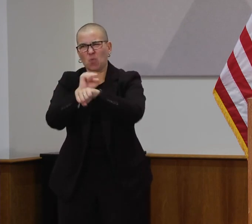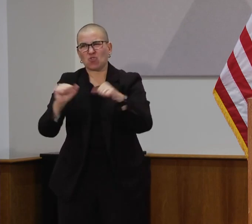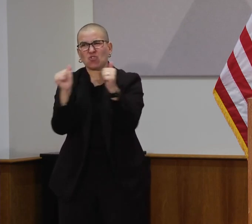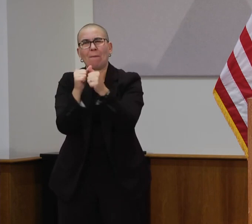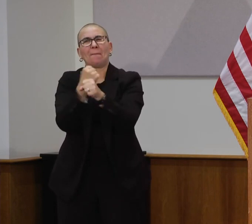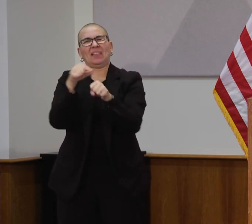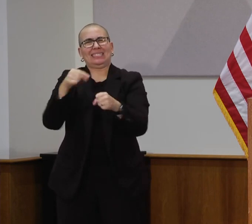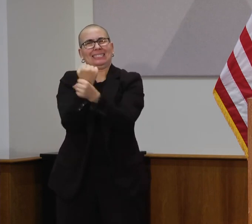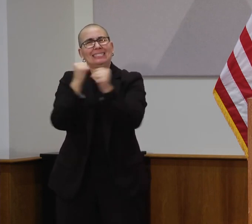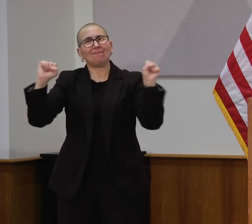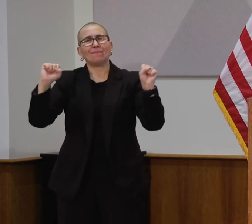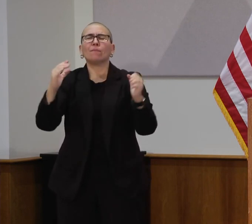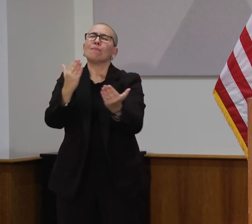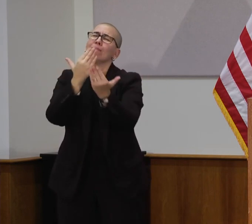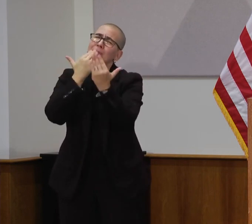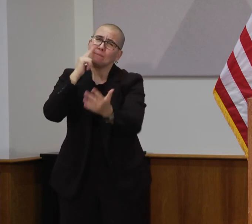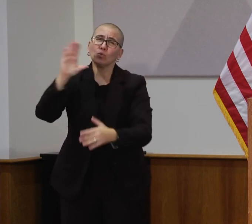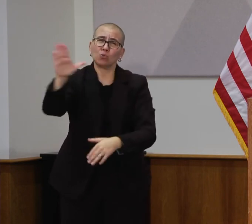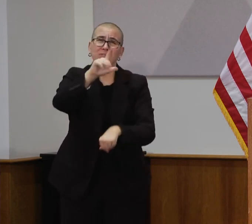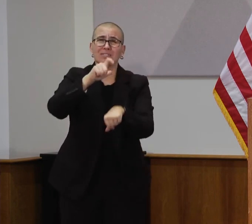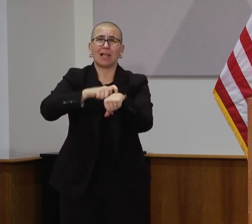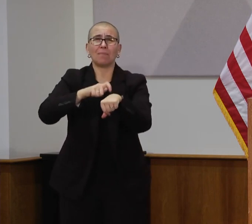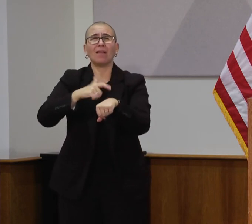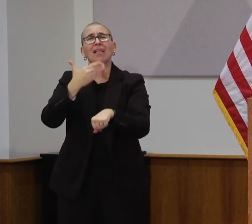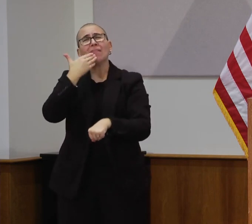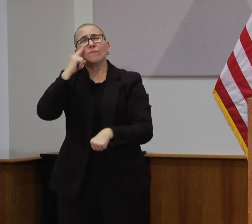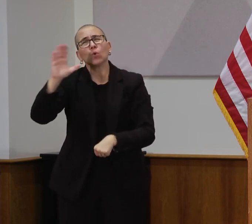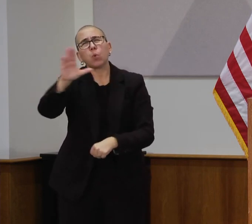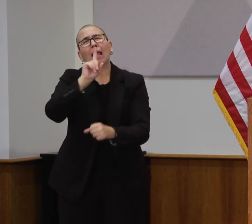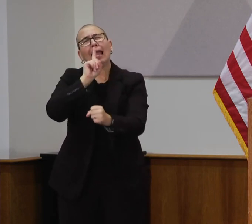you for your time and commitment to helping all of us.